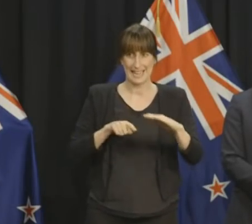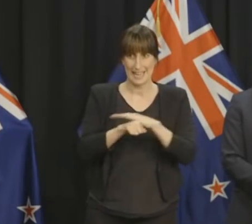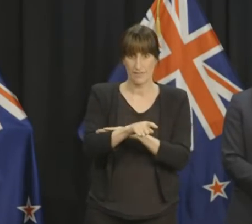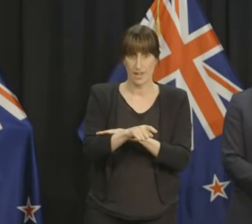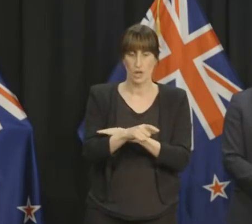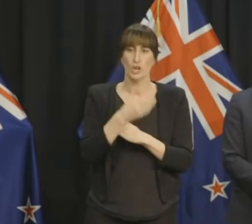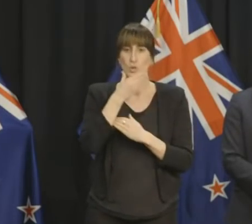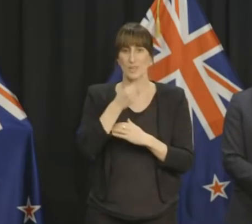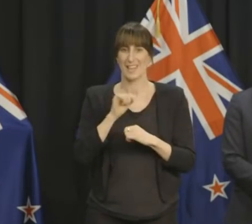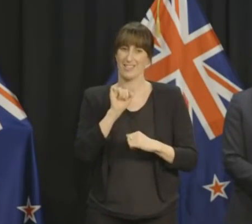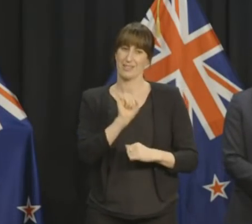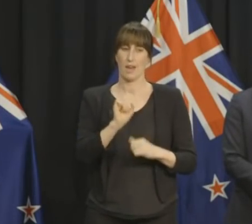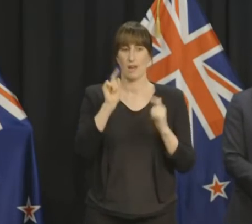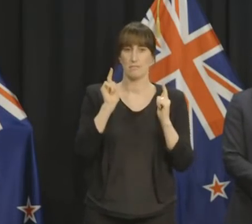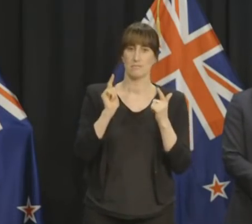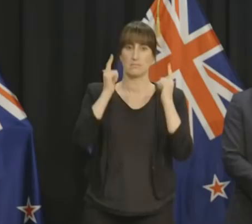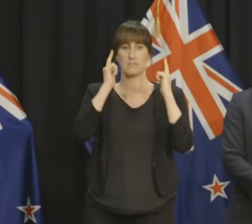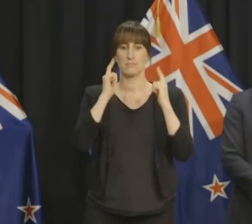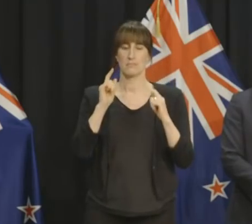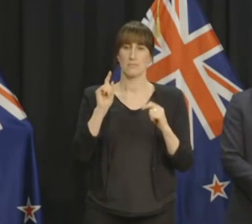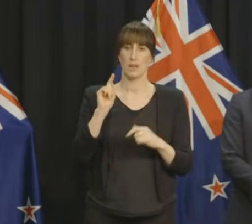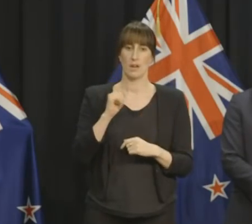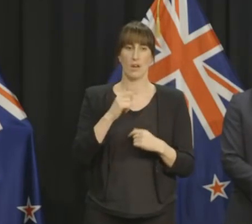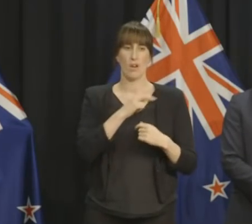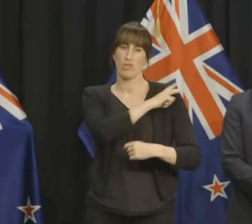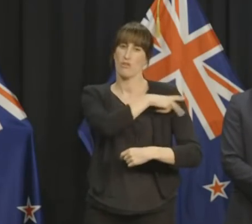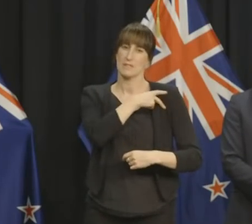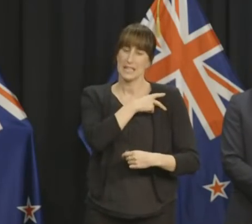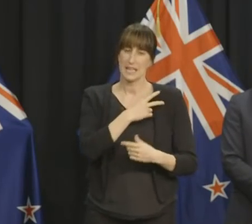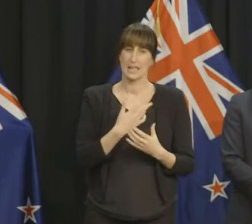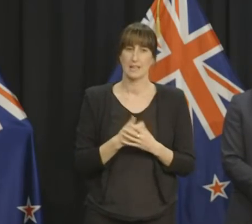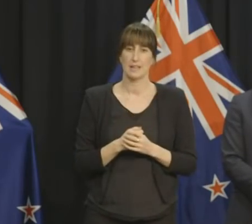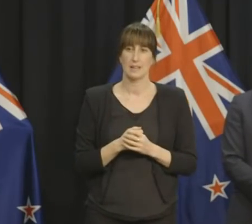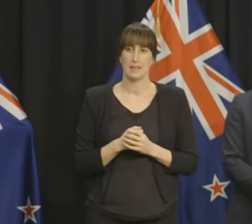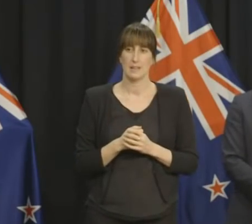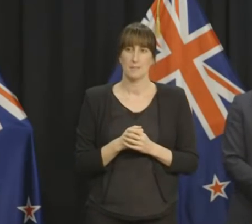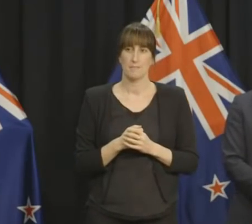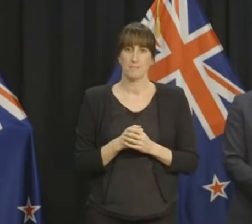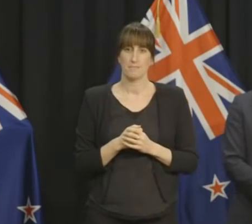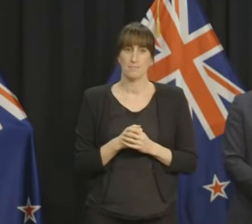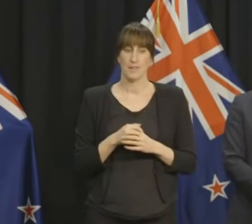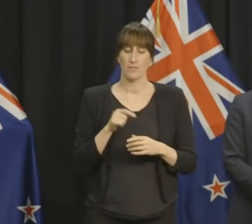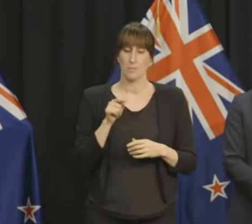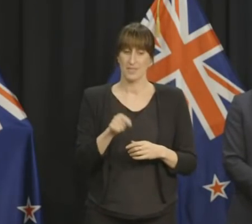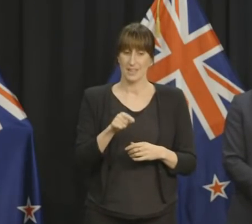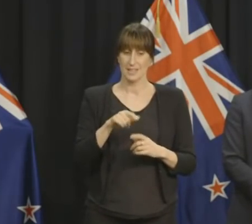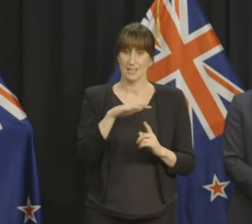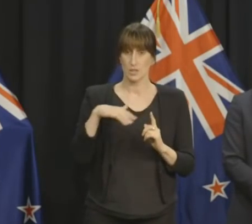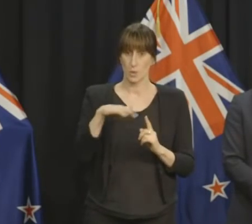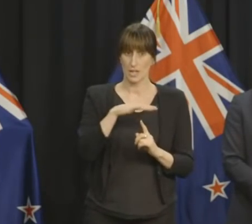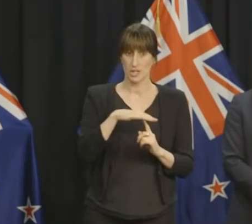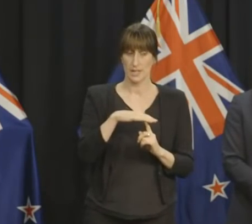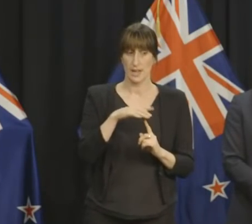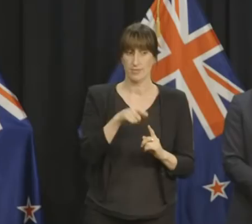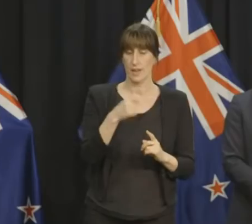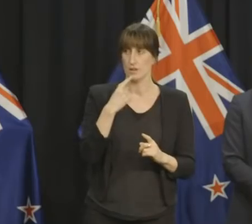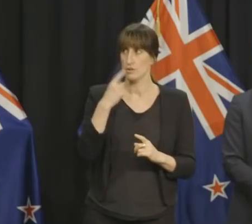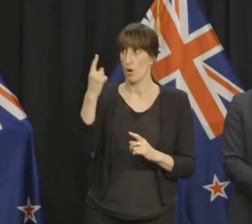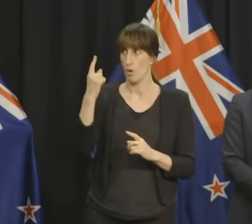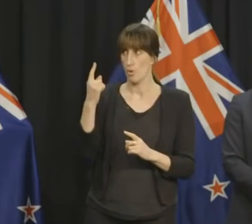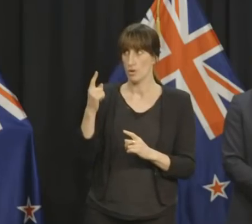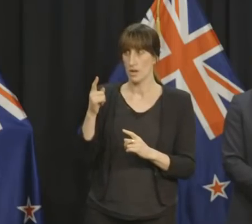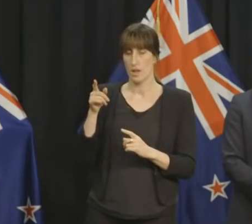the powers that they are assigned at the time, which they are clear upon. In this instance, they reported it through the central chain of command